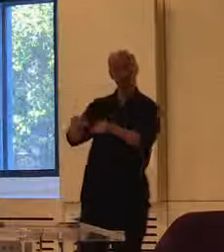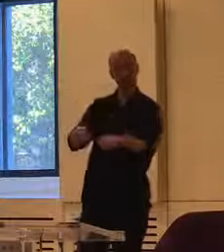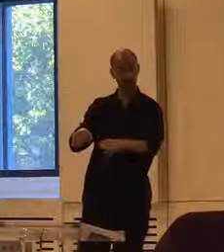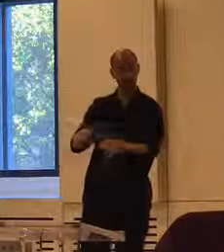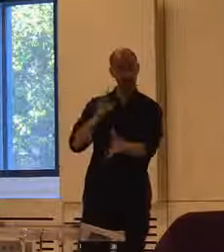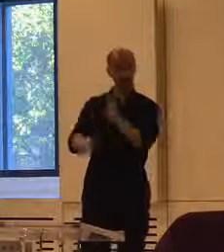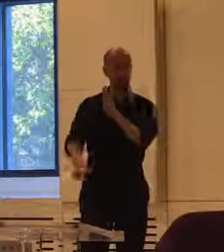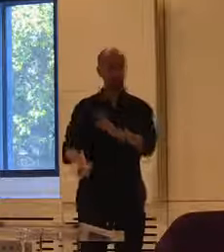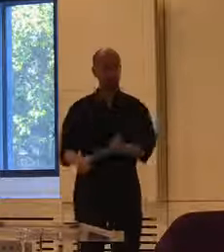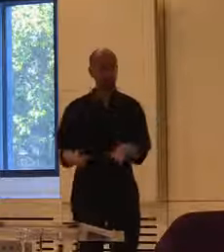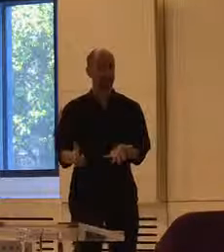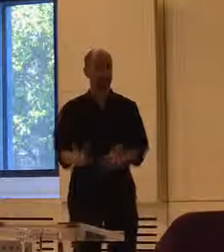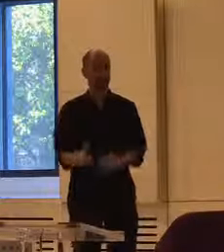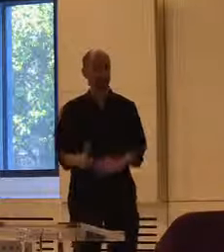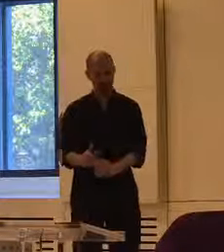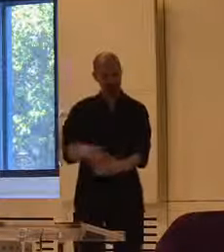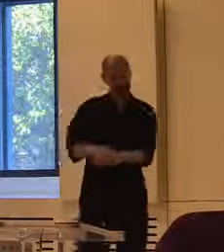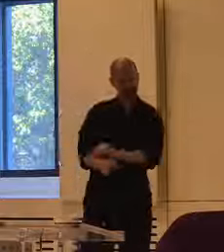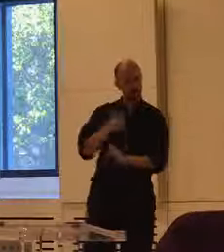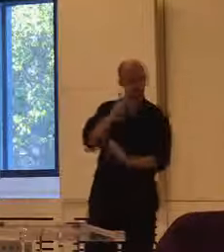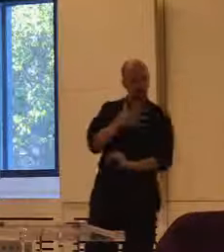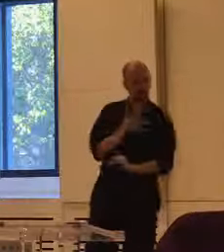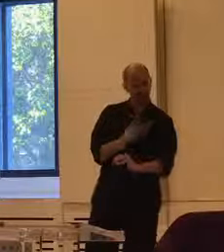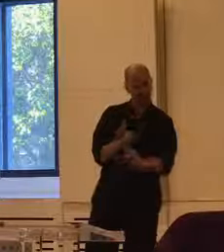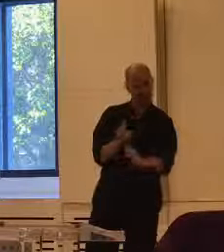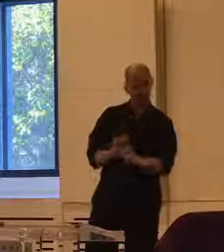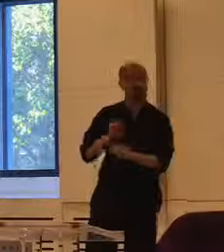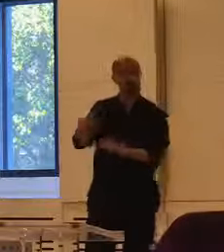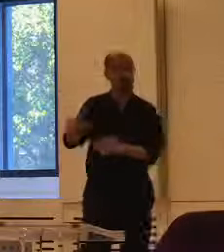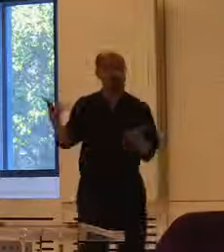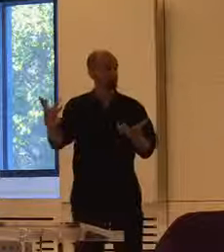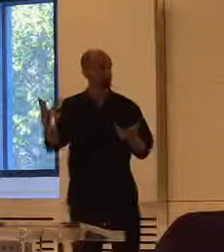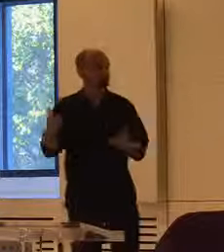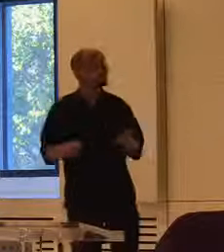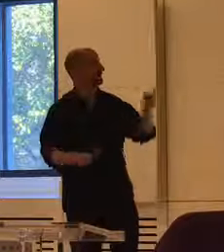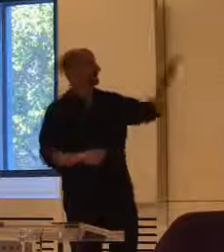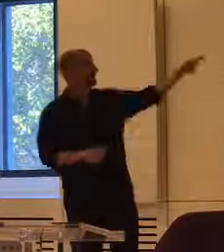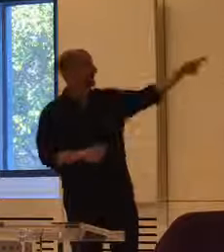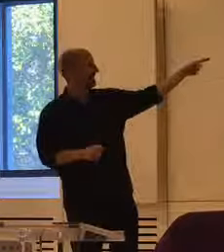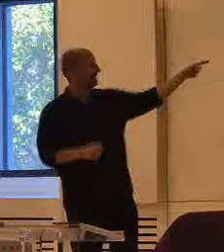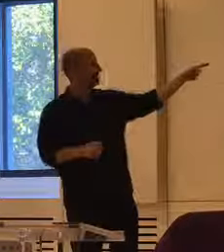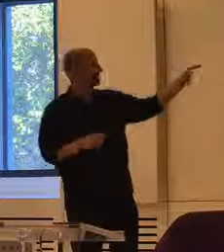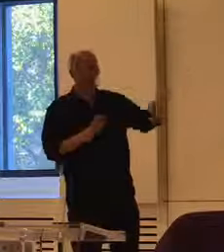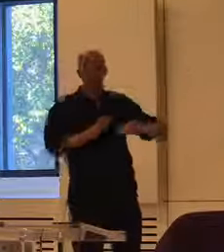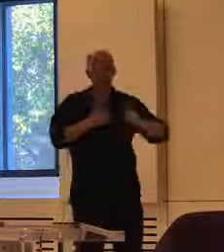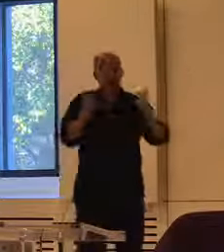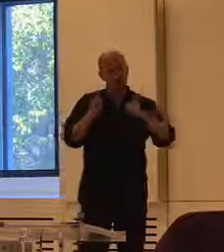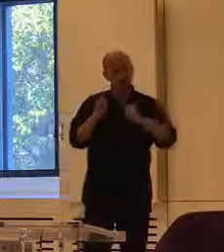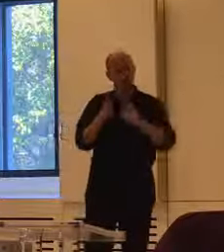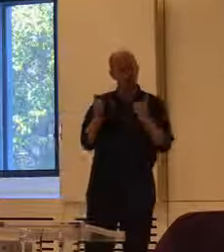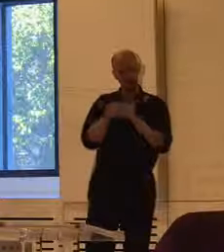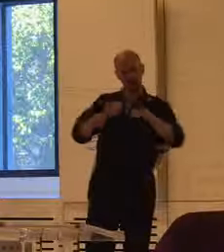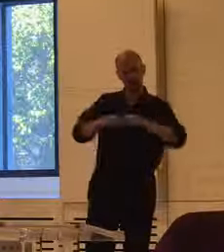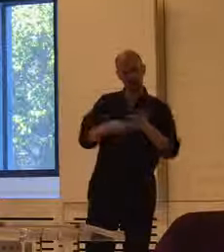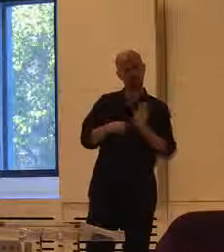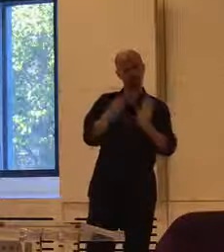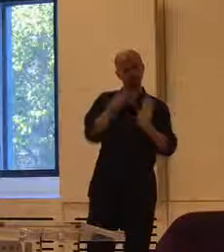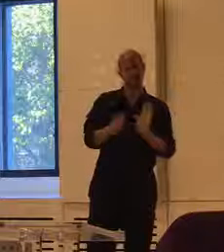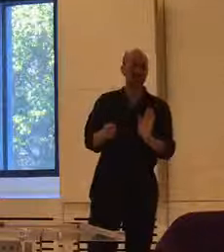late. If it's failed, it's too late. Under 5, that's fine, but after 5, it's too late. So it's a really